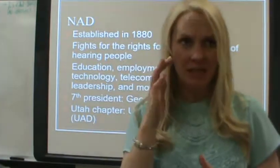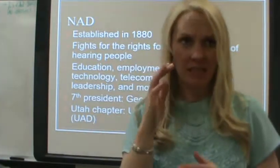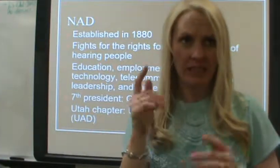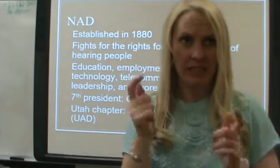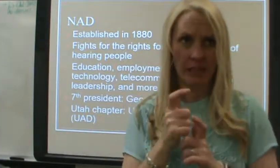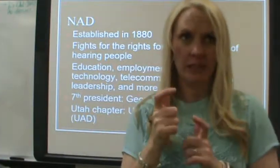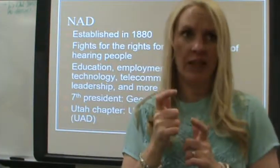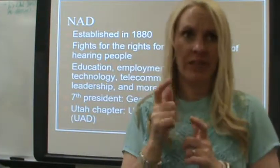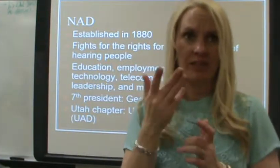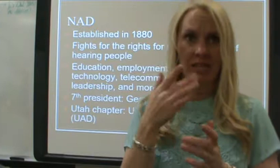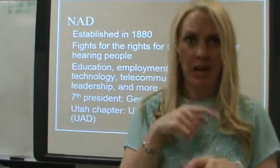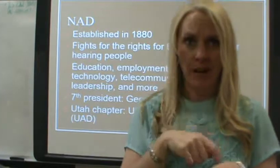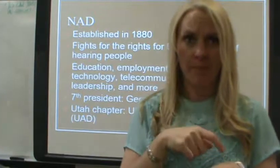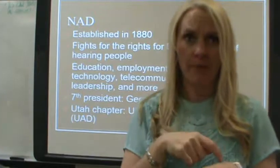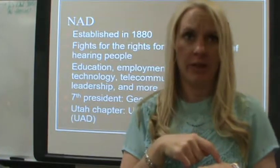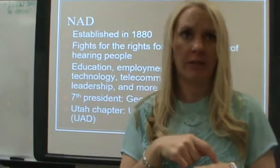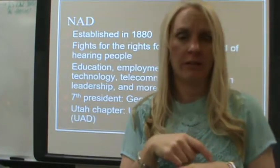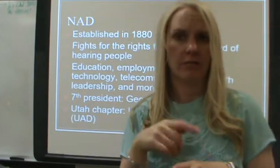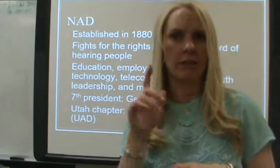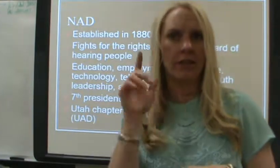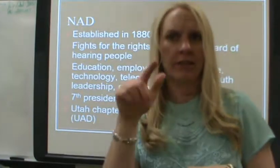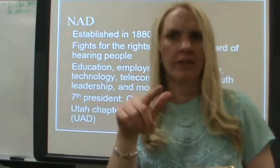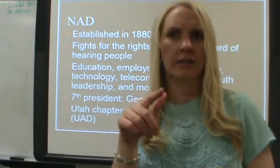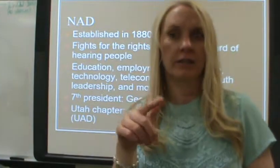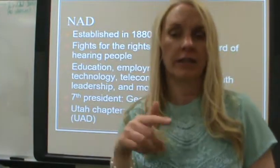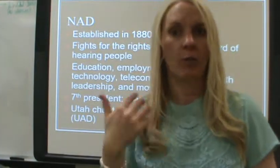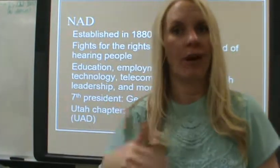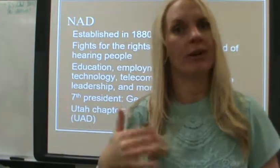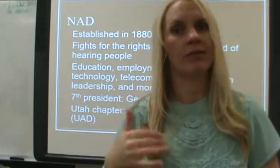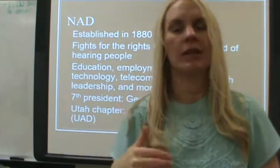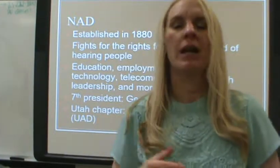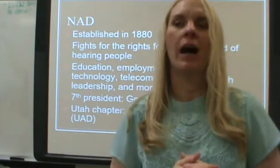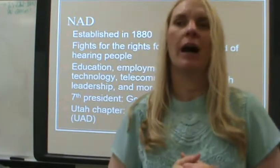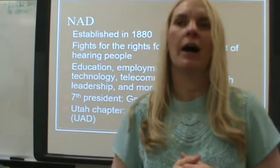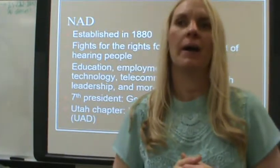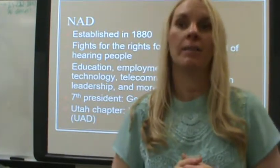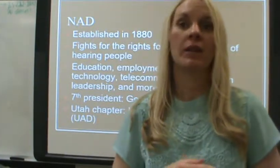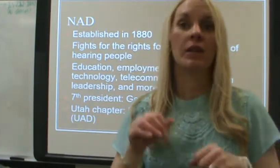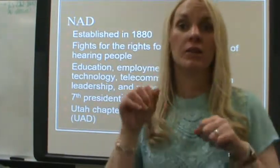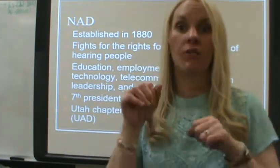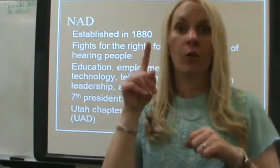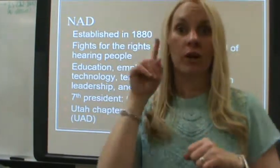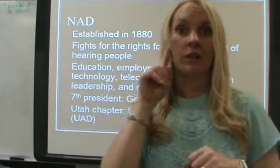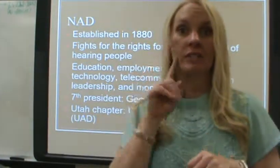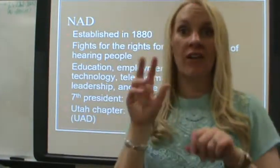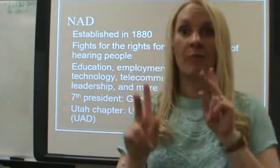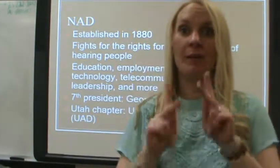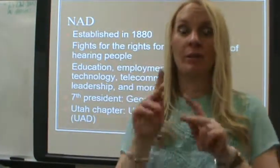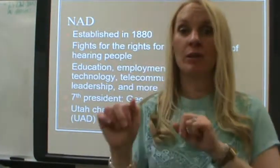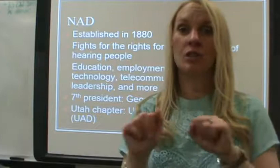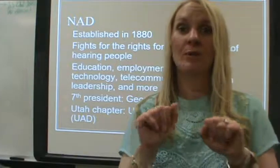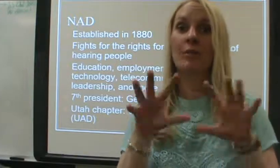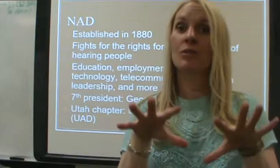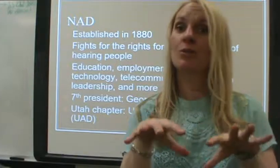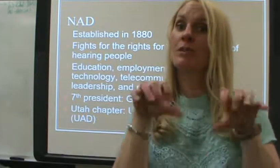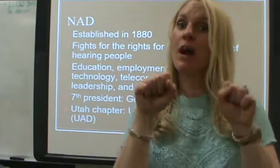seemingly little at the time, but later we're like, wow. For deaf people to be able to